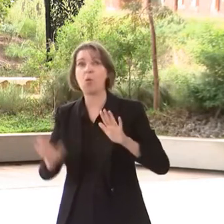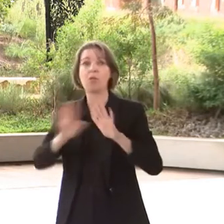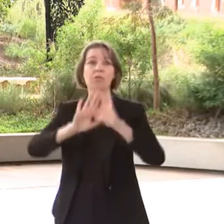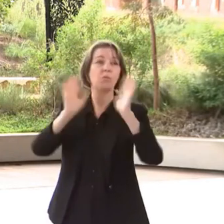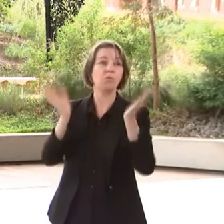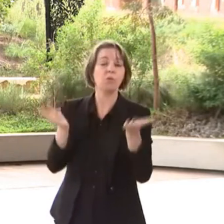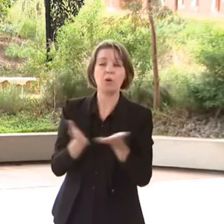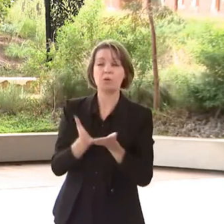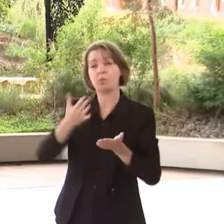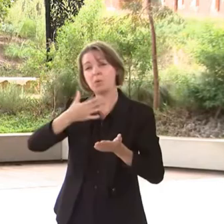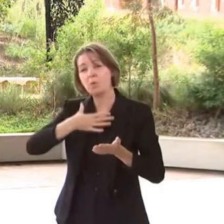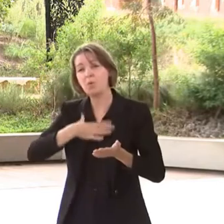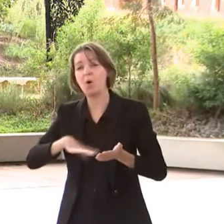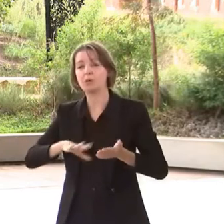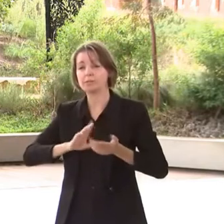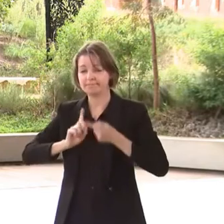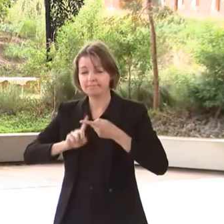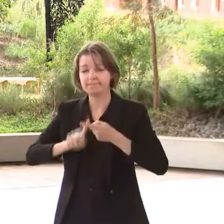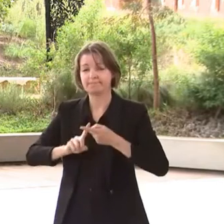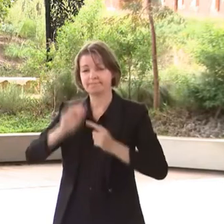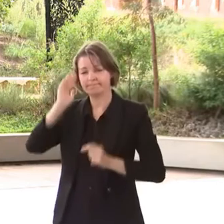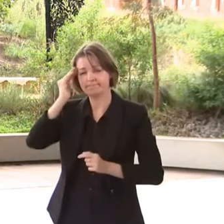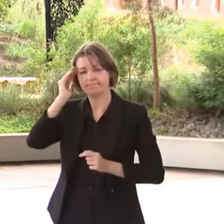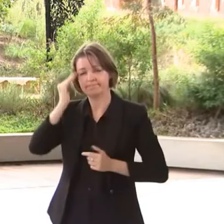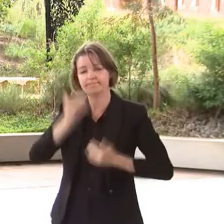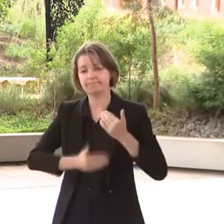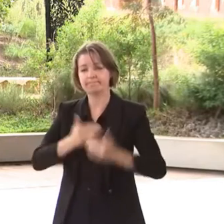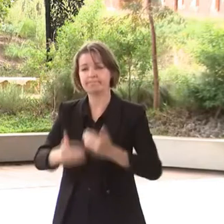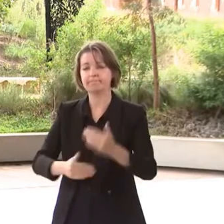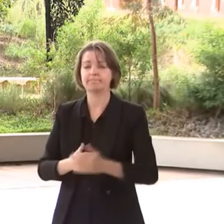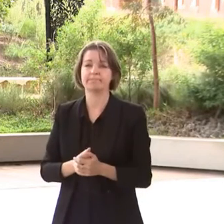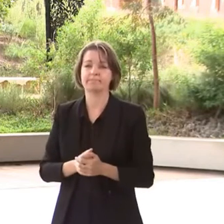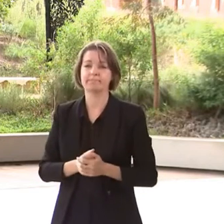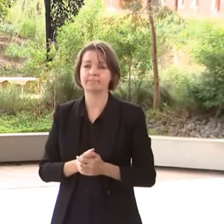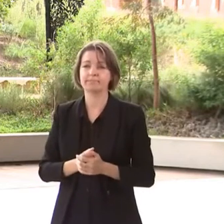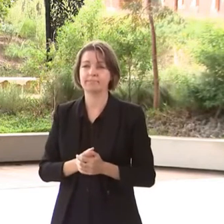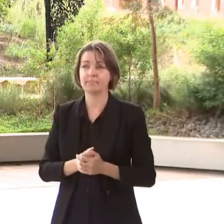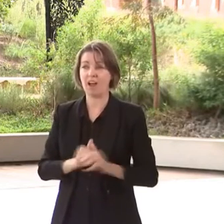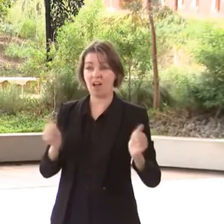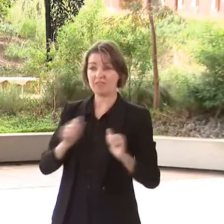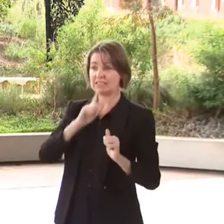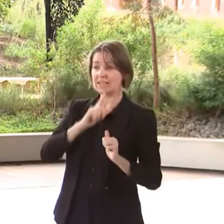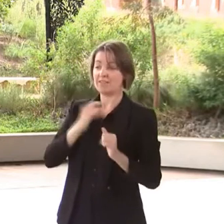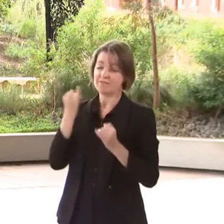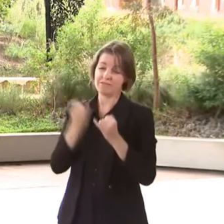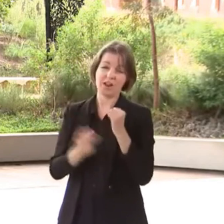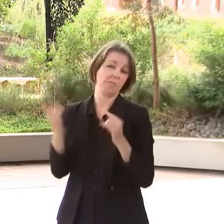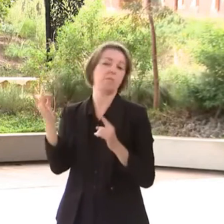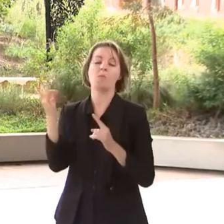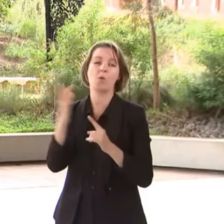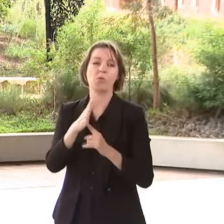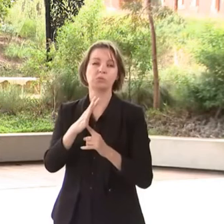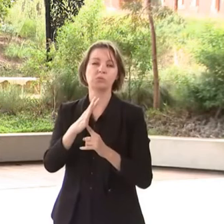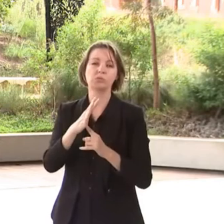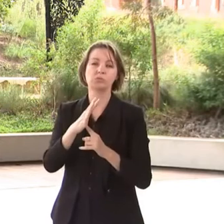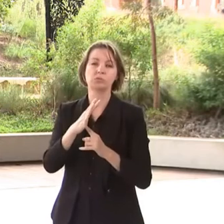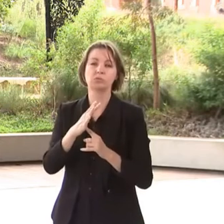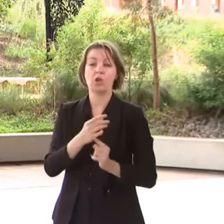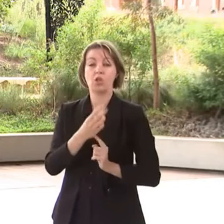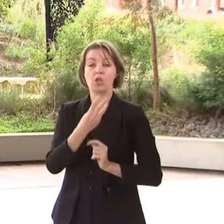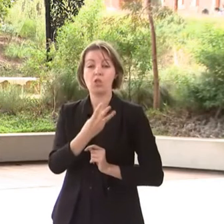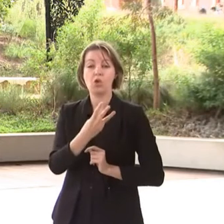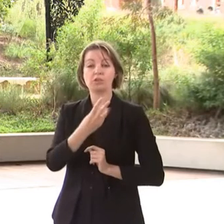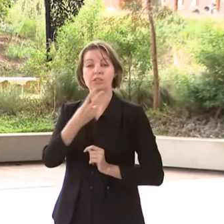together as a state, we continue that program. I said today, it's crucial. It's crucial to be on the news tonight. It's crucial.